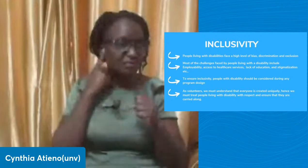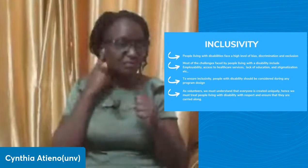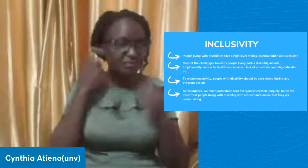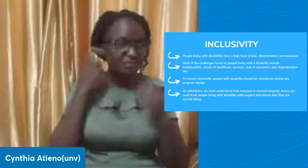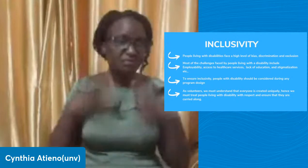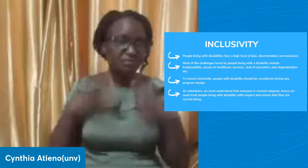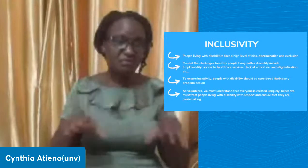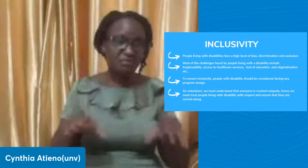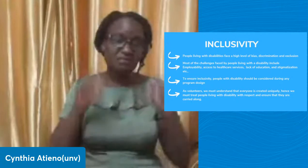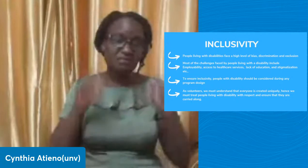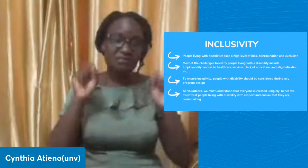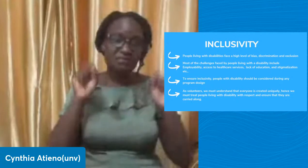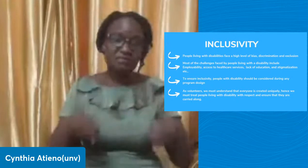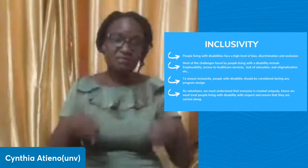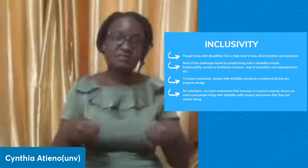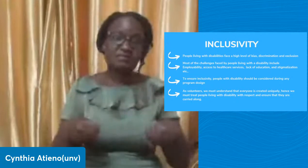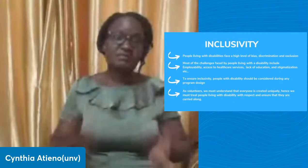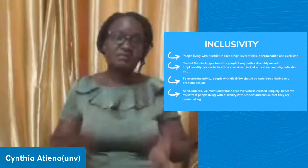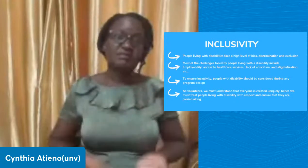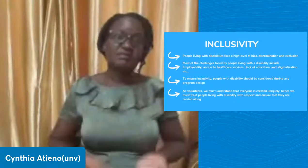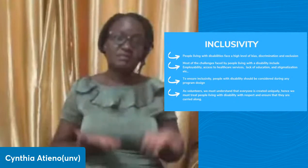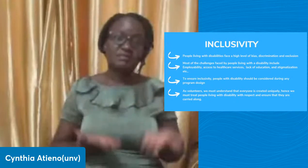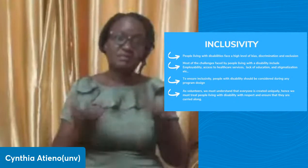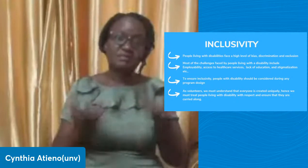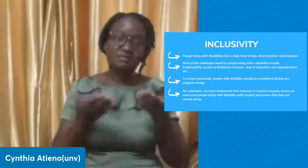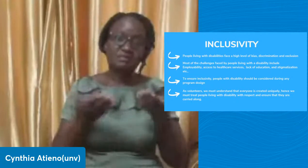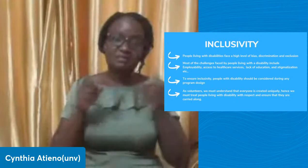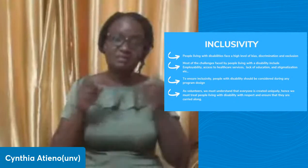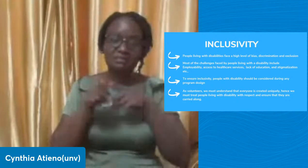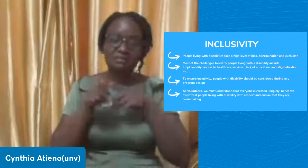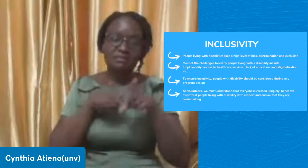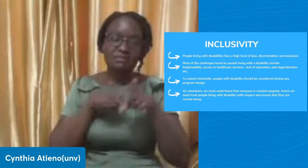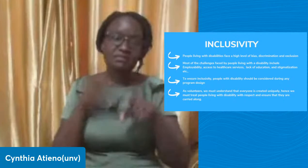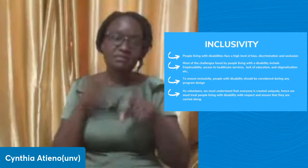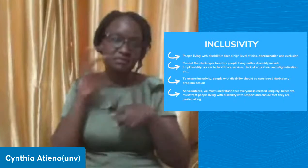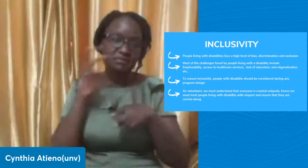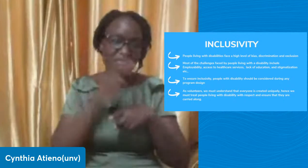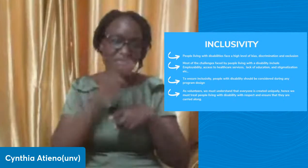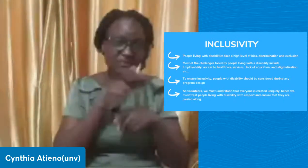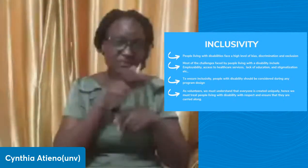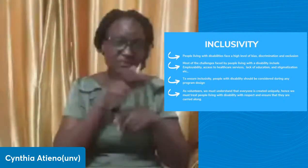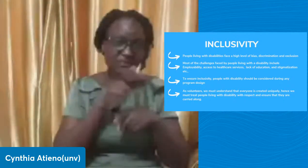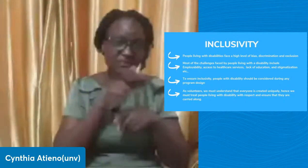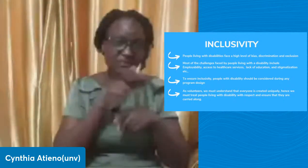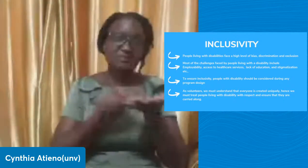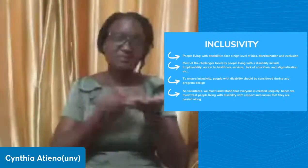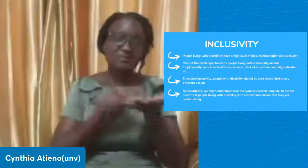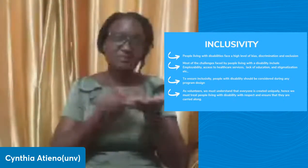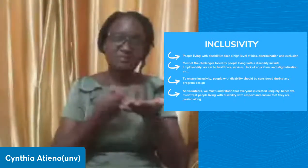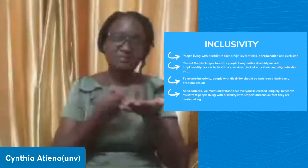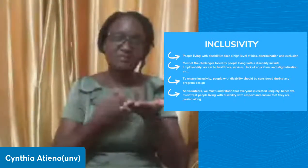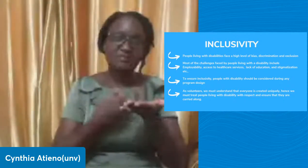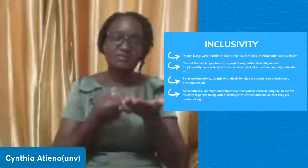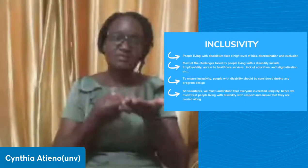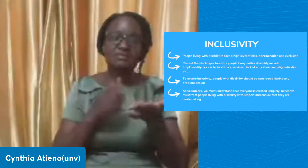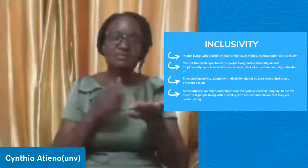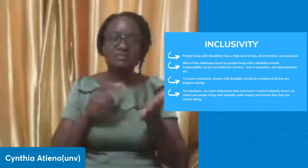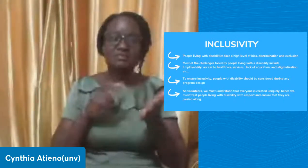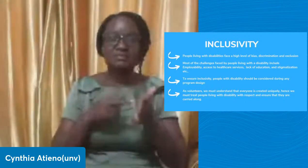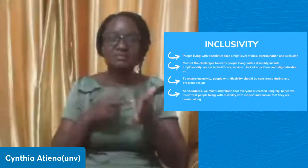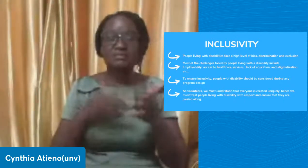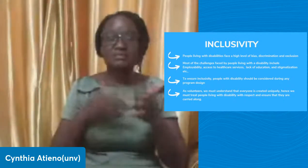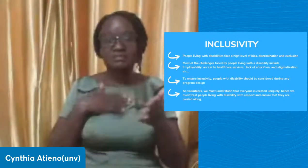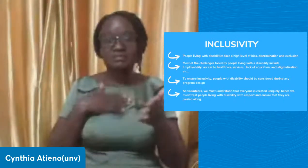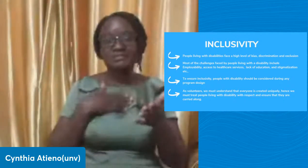can be able to follow along with the discussion or whatever that is going in. And to me, this is what inclusivity means, because people living with disability are